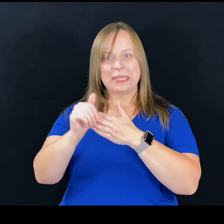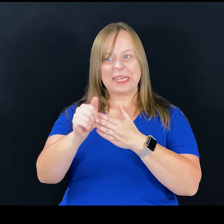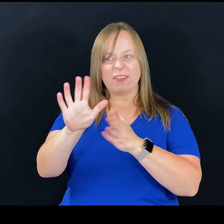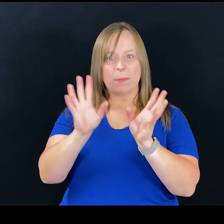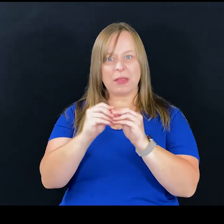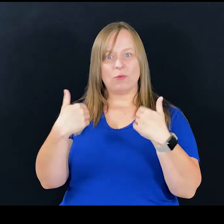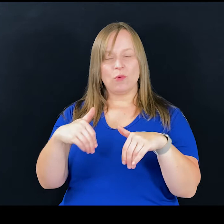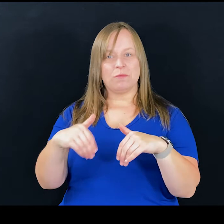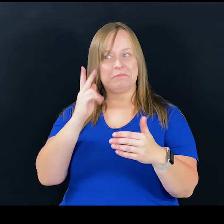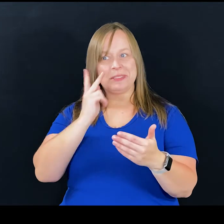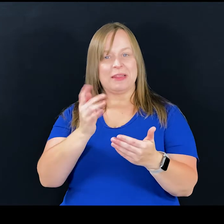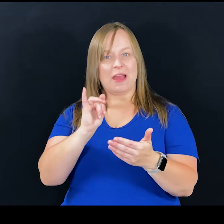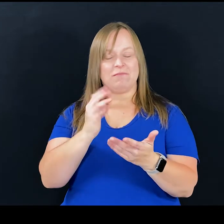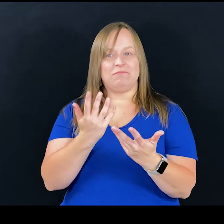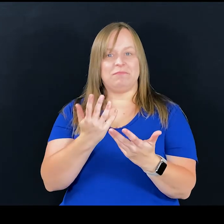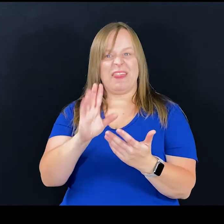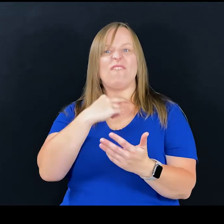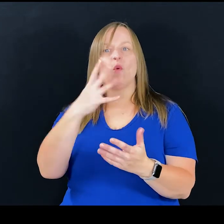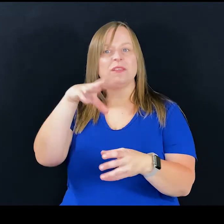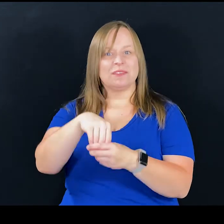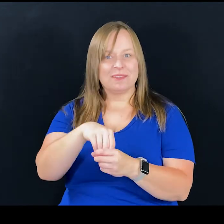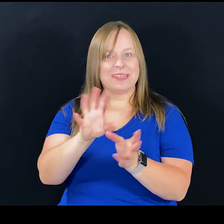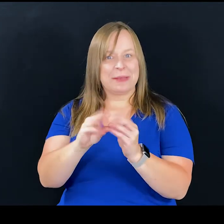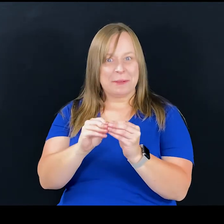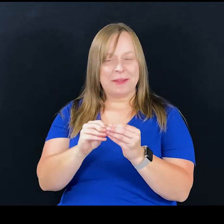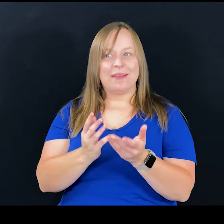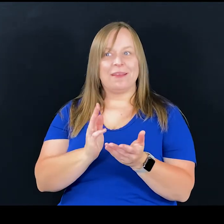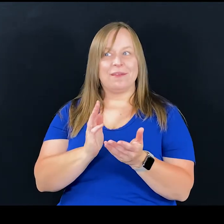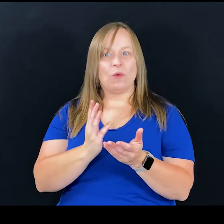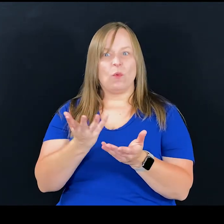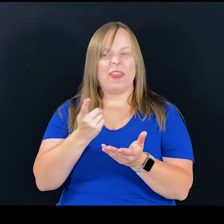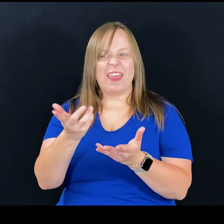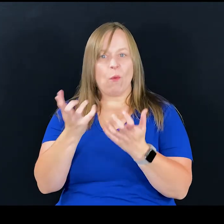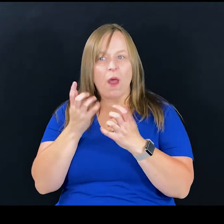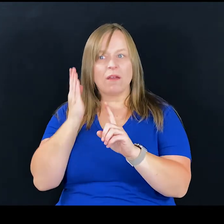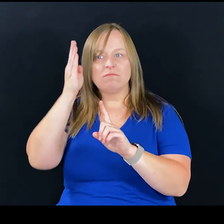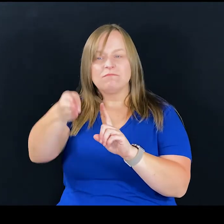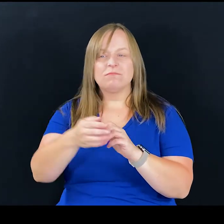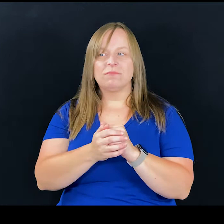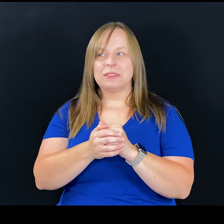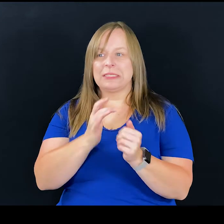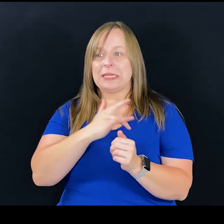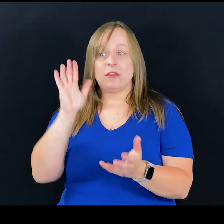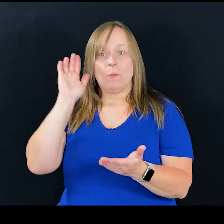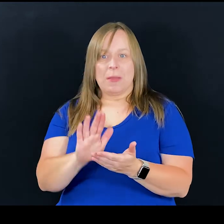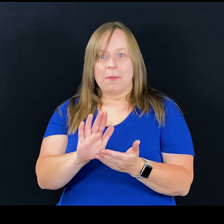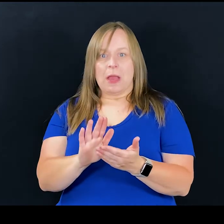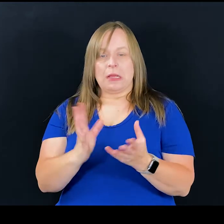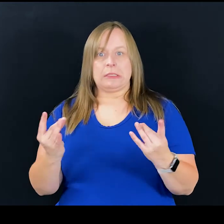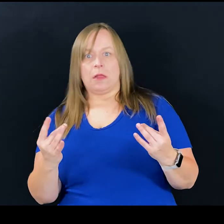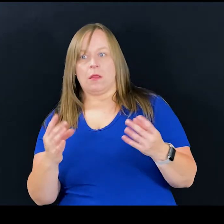made in leading their meeting. It's about their voice in the meeting. It's about what they want. It tends